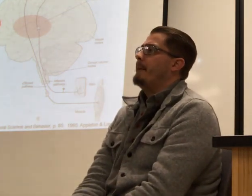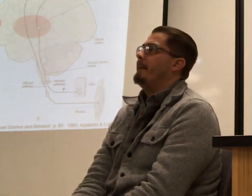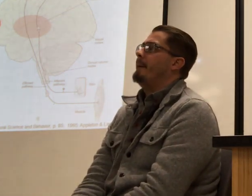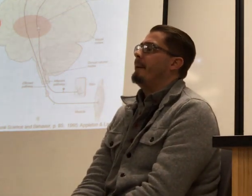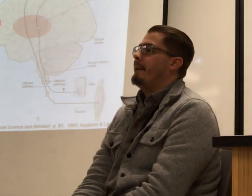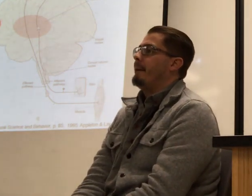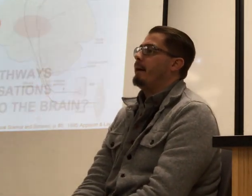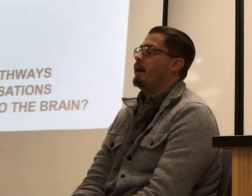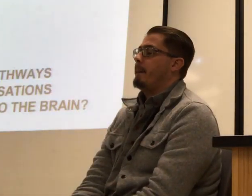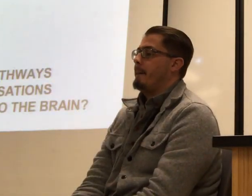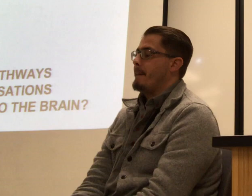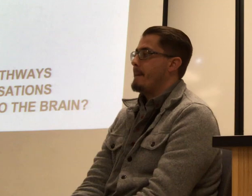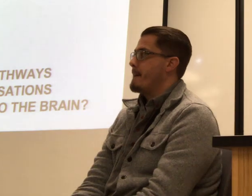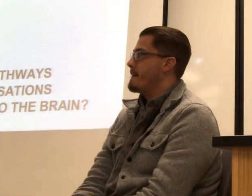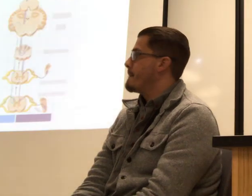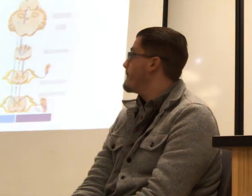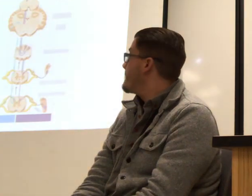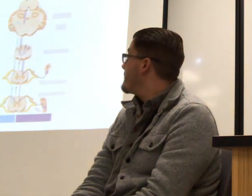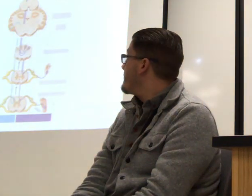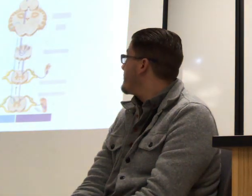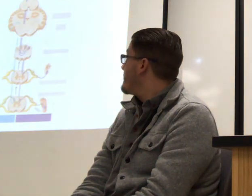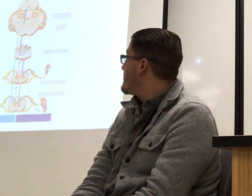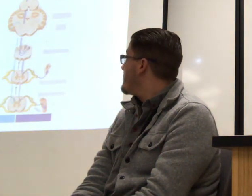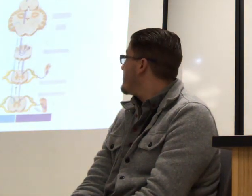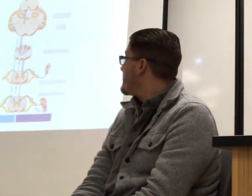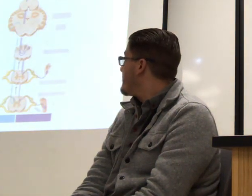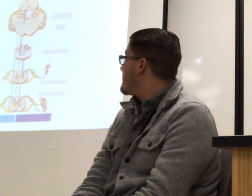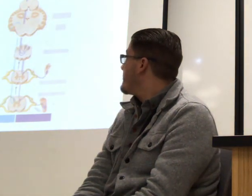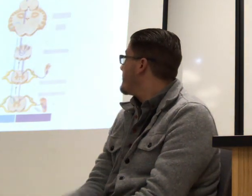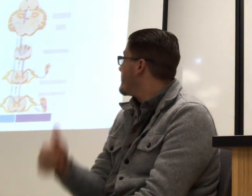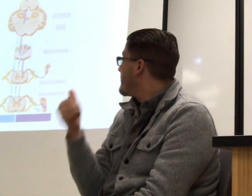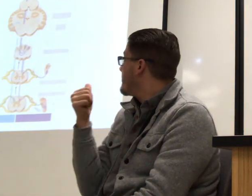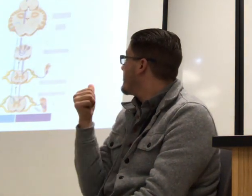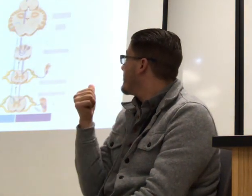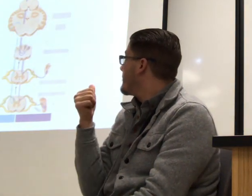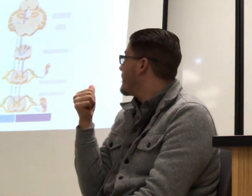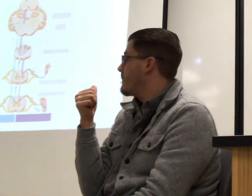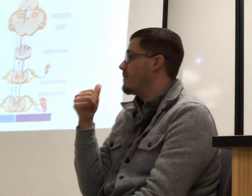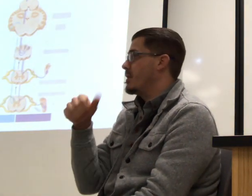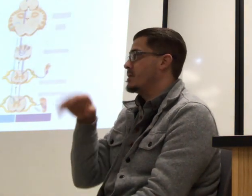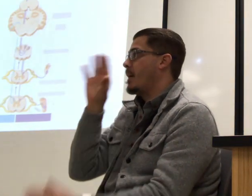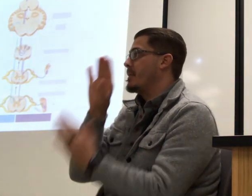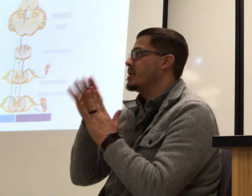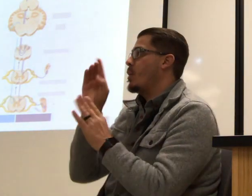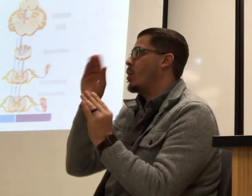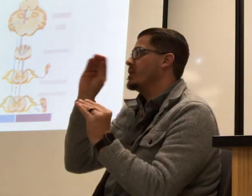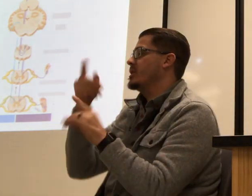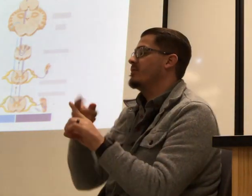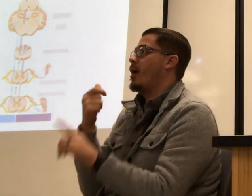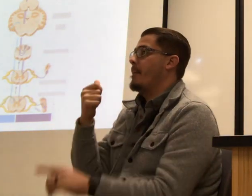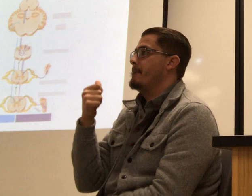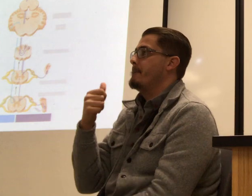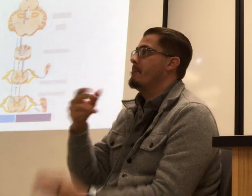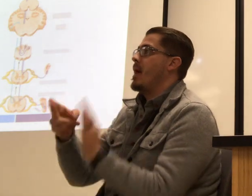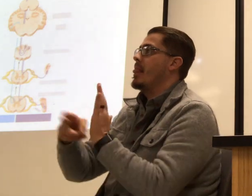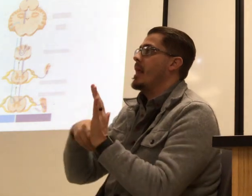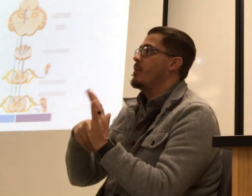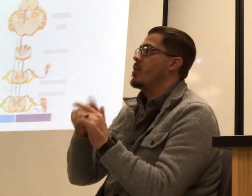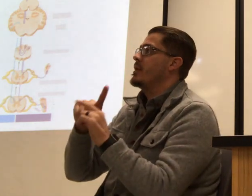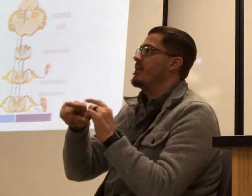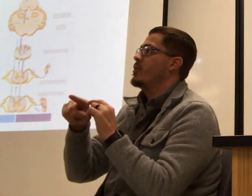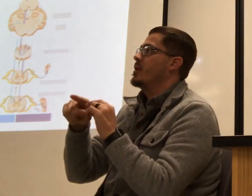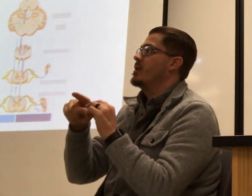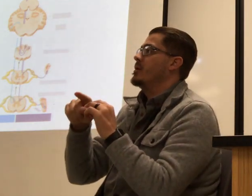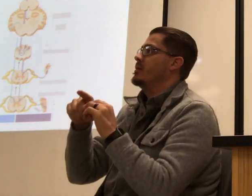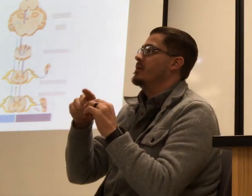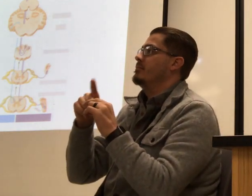So let's go from this slide to this slide, and these are the figures from the book I'll teach from. What I did was I labeled all the divisions that they show